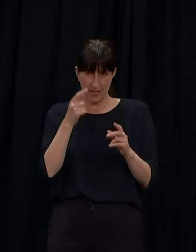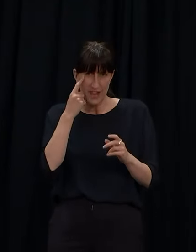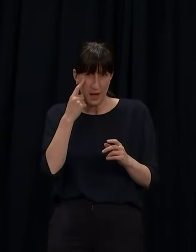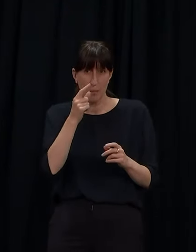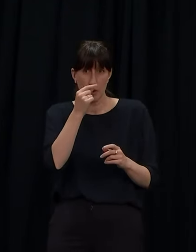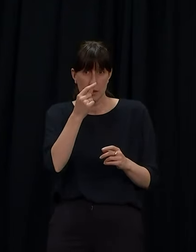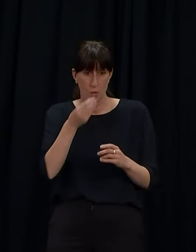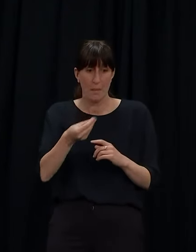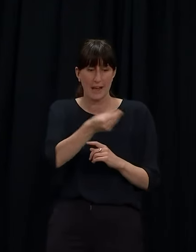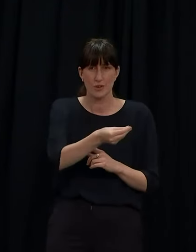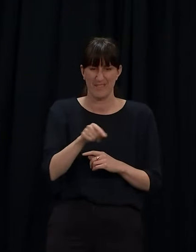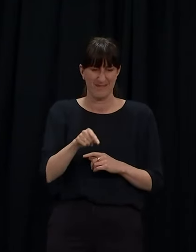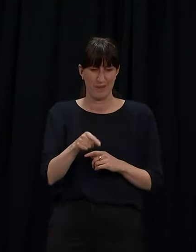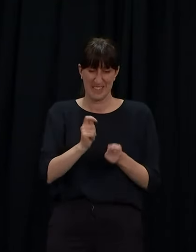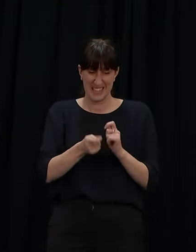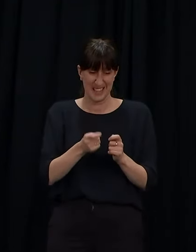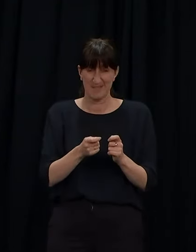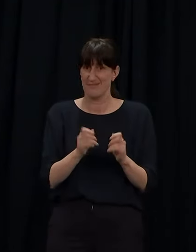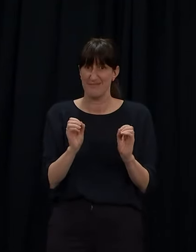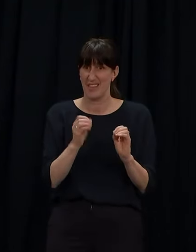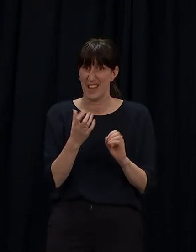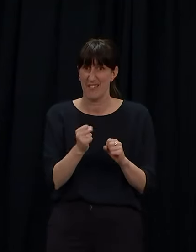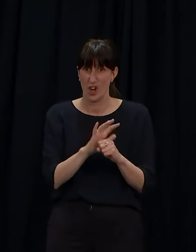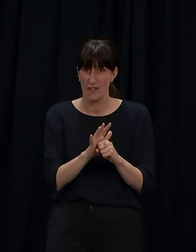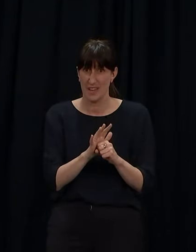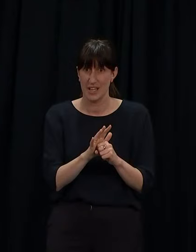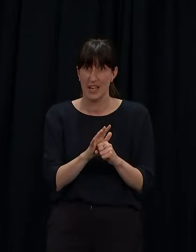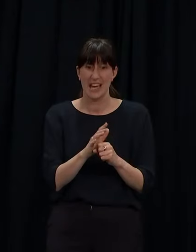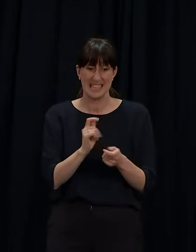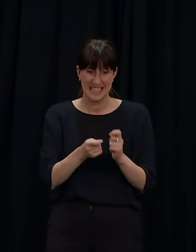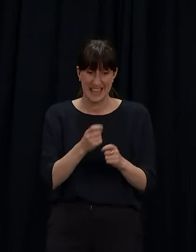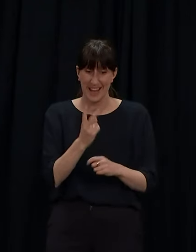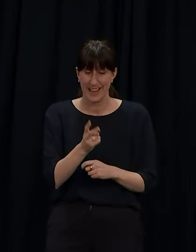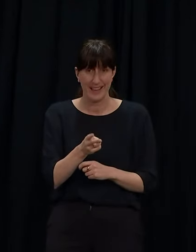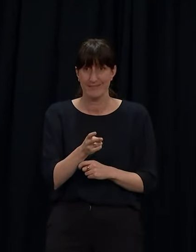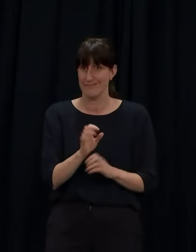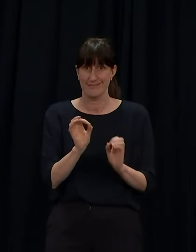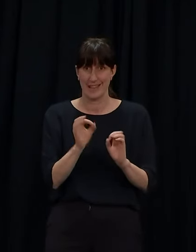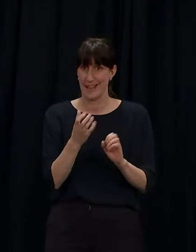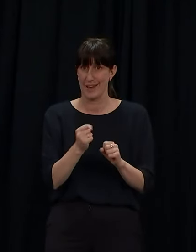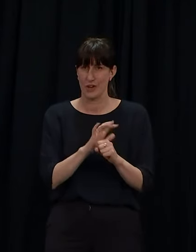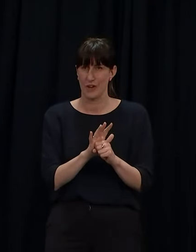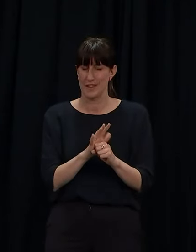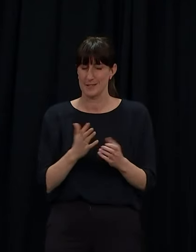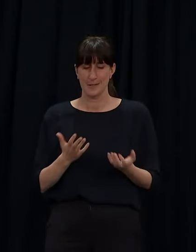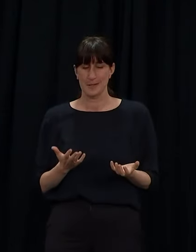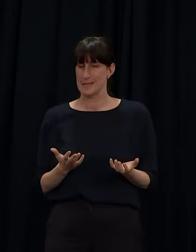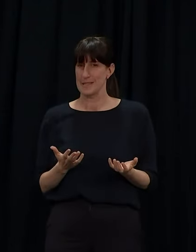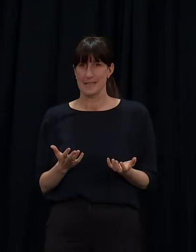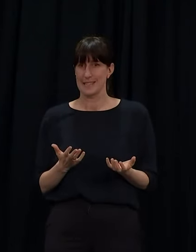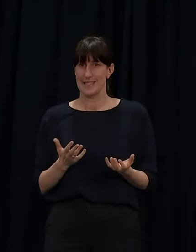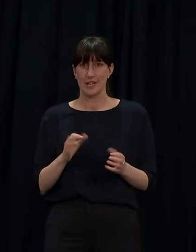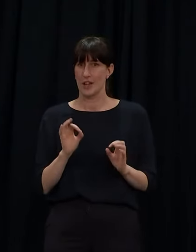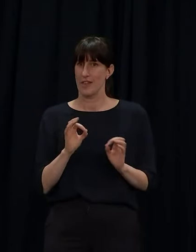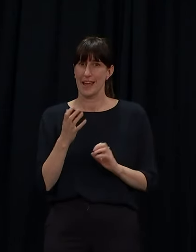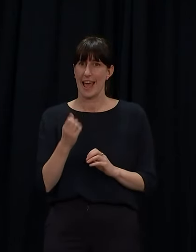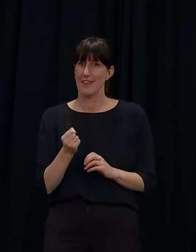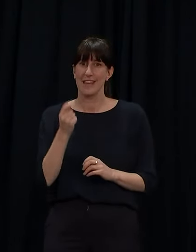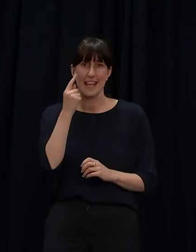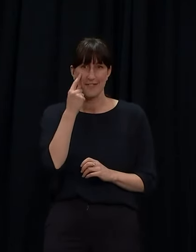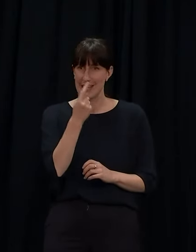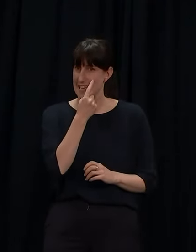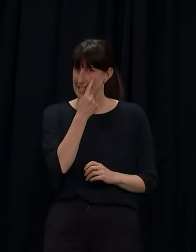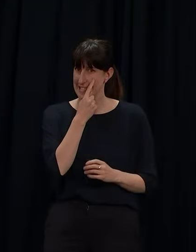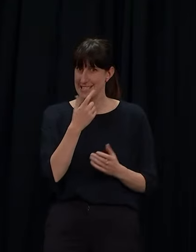So it's not something that we're canvassing widely, because at the moment the evidence there isn't strong, because the